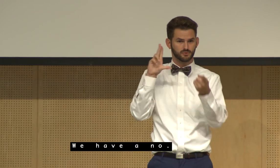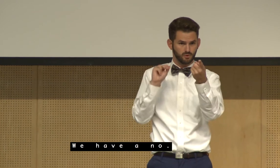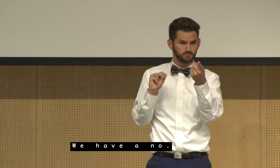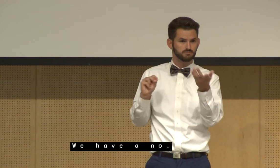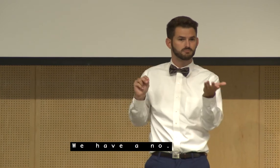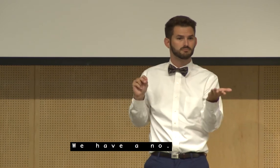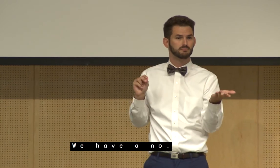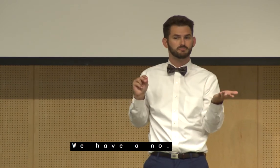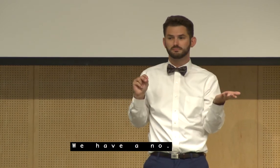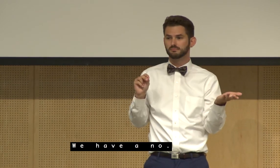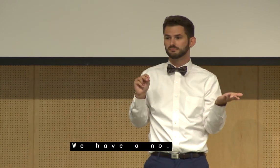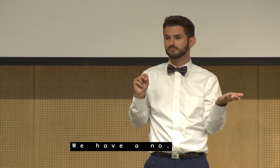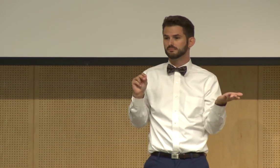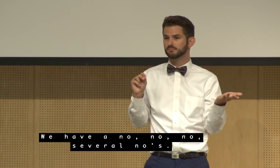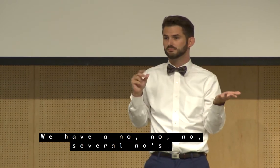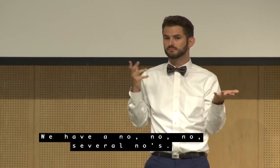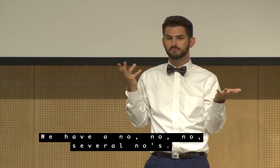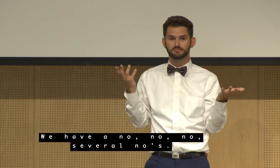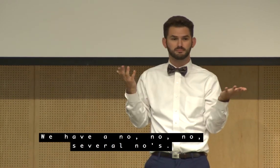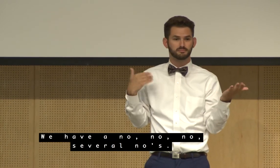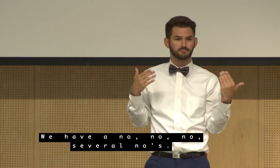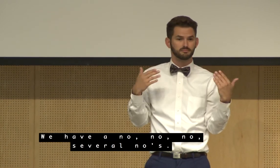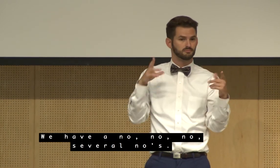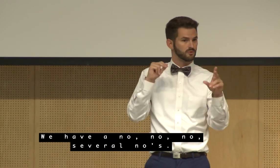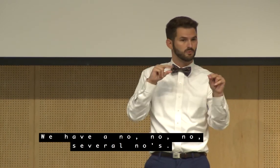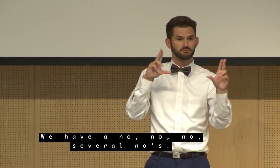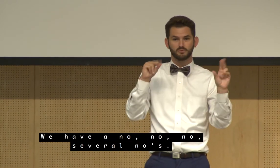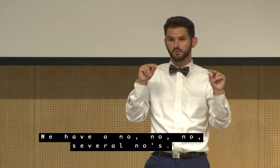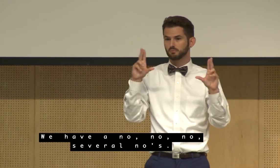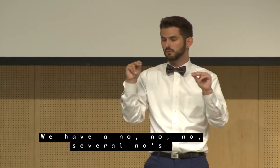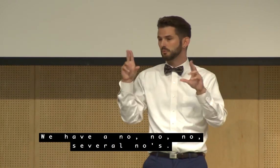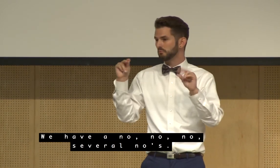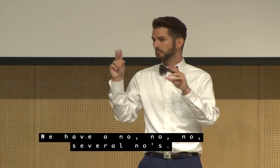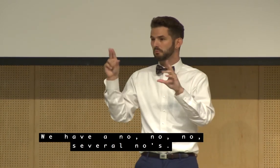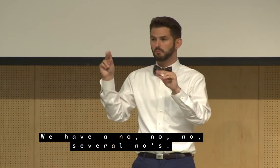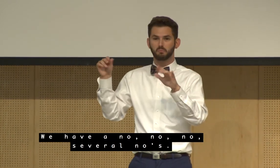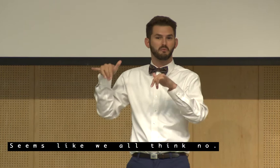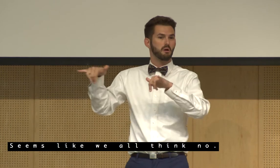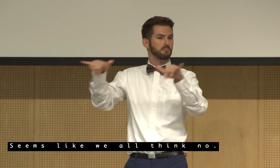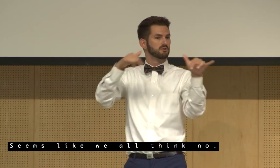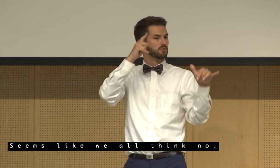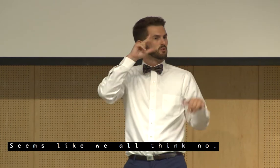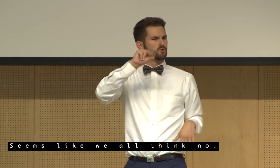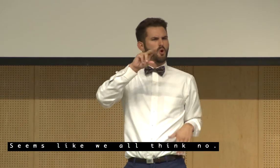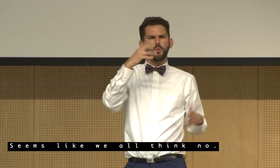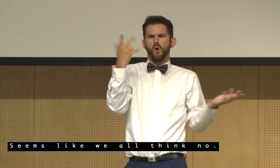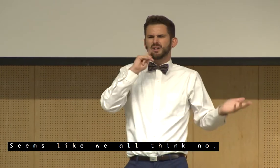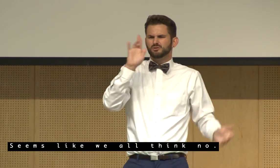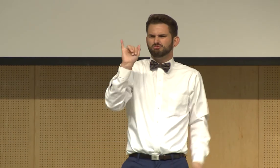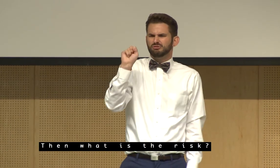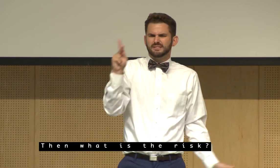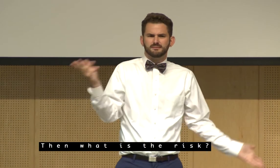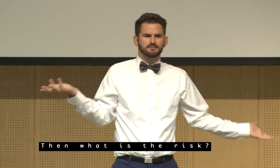no. We have a no, no, no, several no's. Seems like we all think no. Then what is the risk?